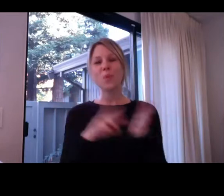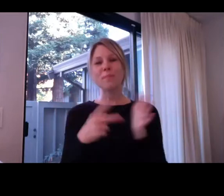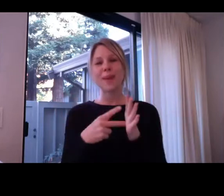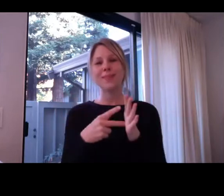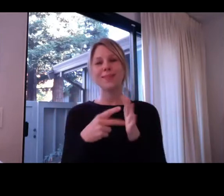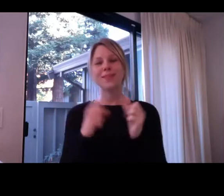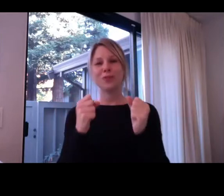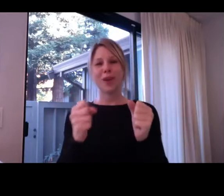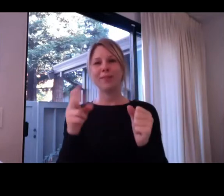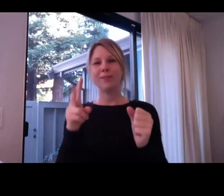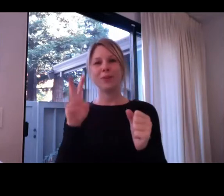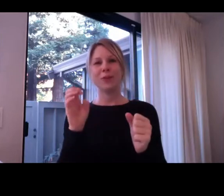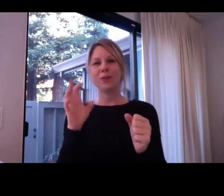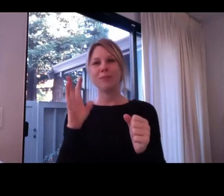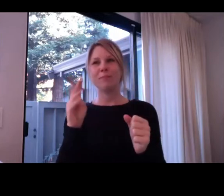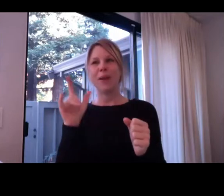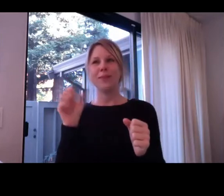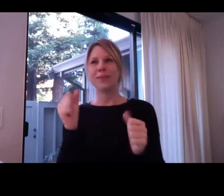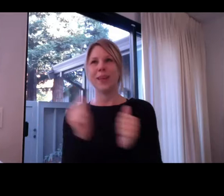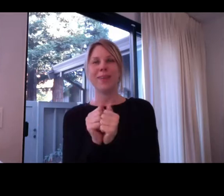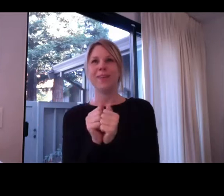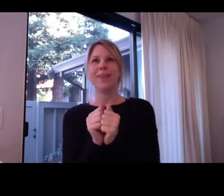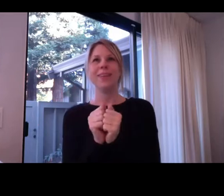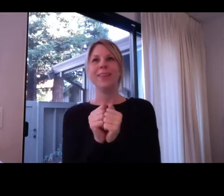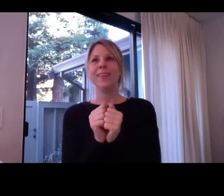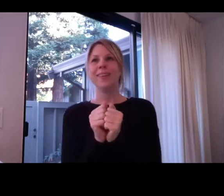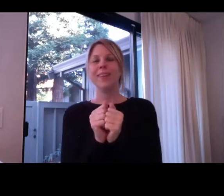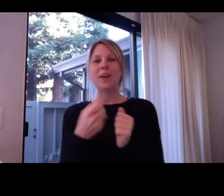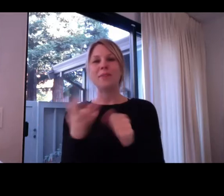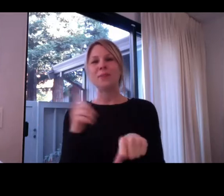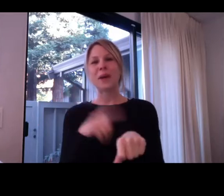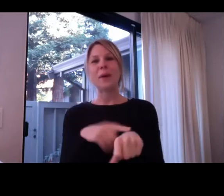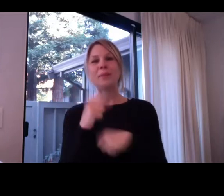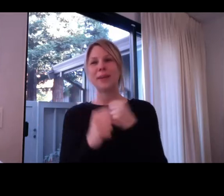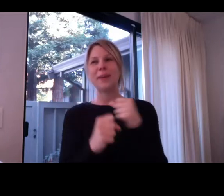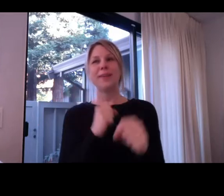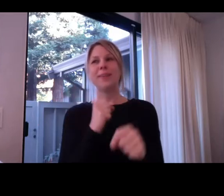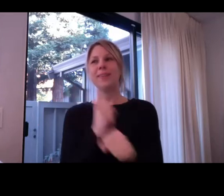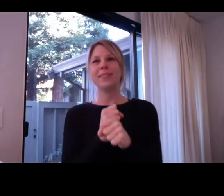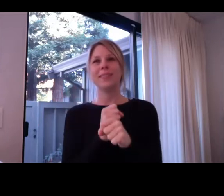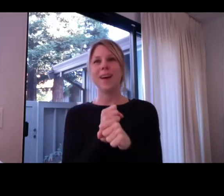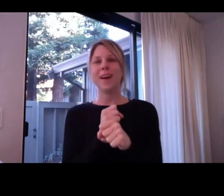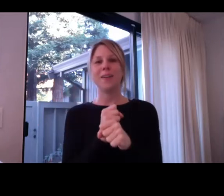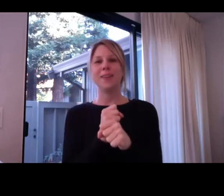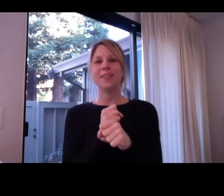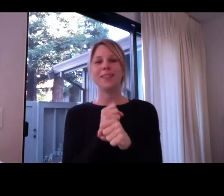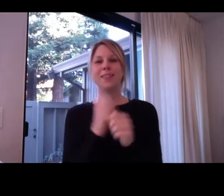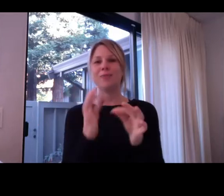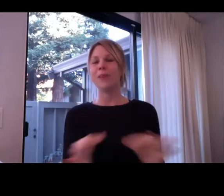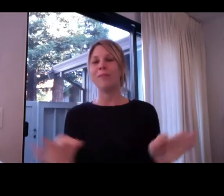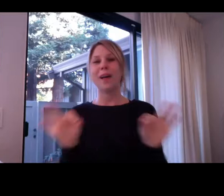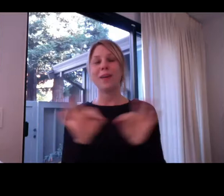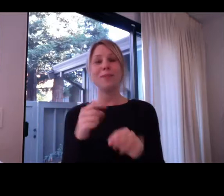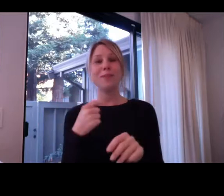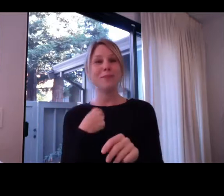What it meant to drive 200 miles together a few times a year, it's just